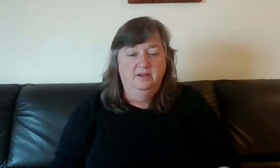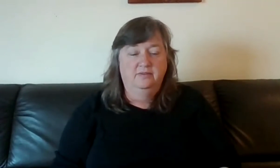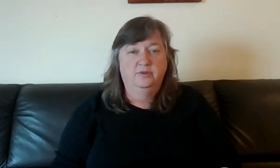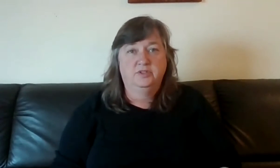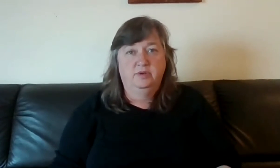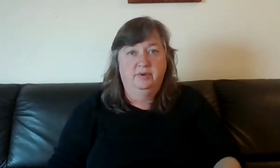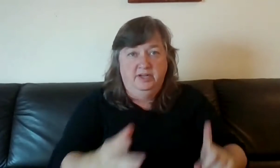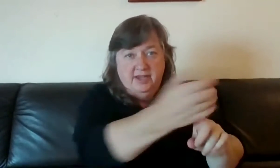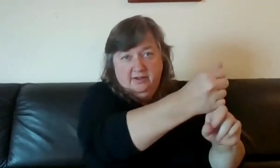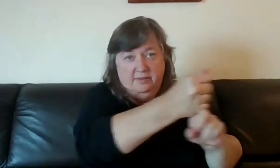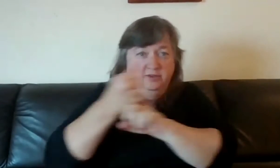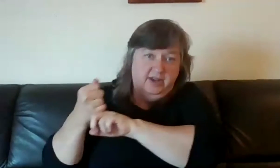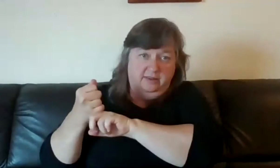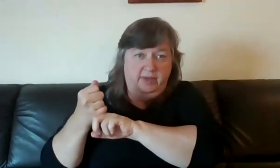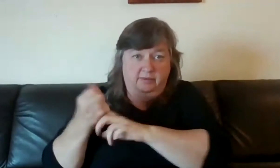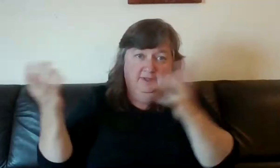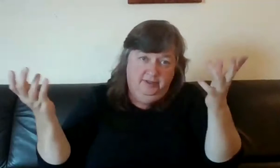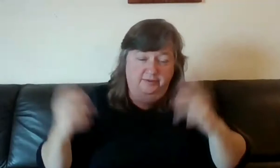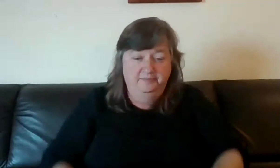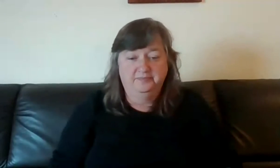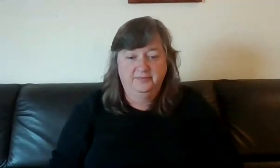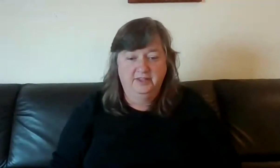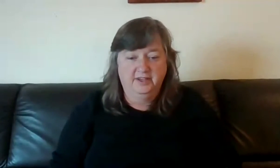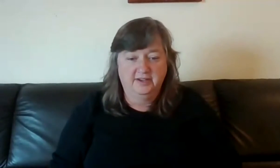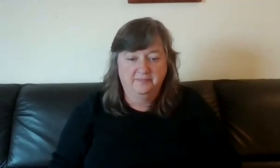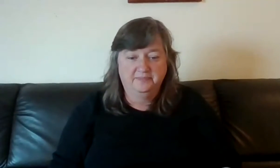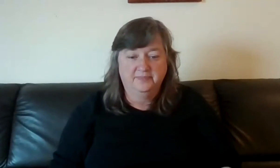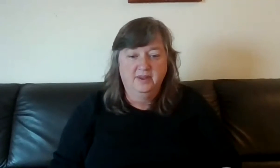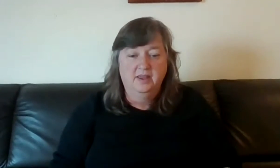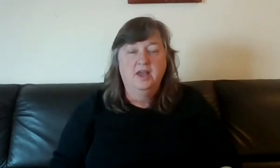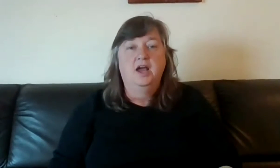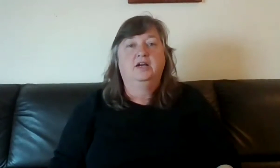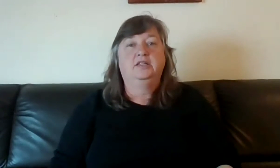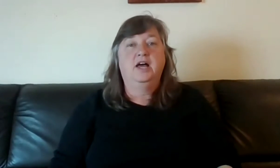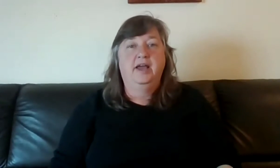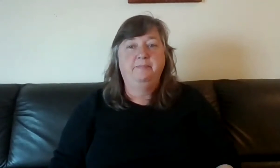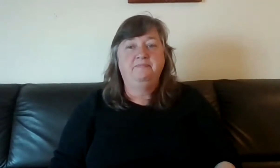Of course, you wouldn't body tackle them and drag them back, but you know, you get the idea. Climb,